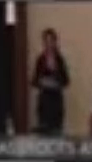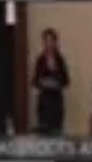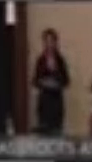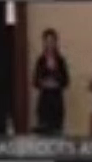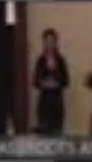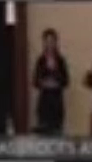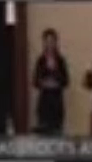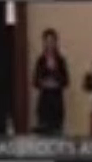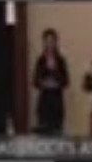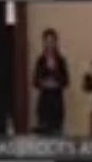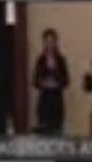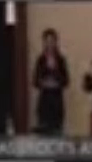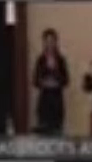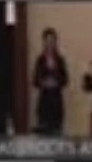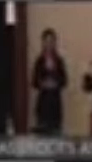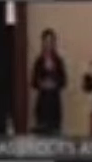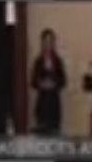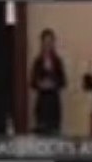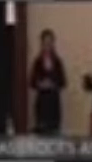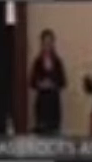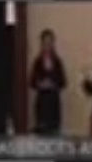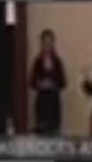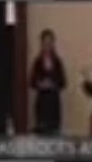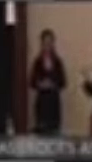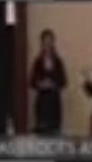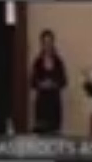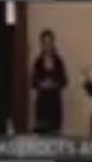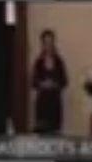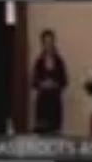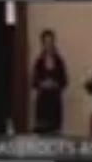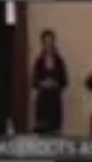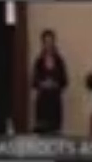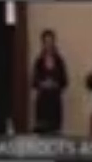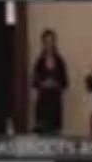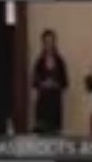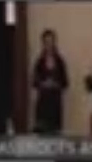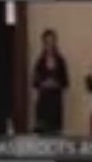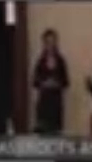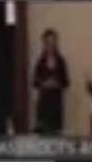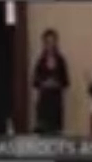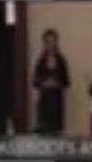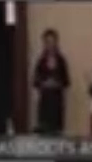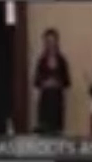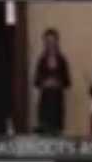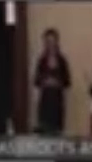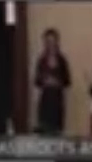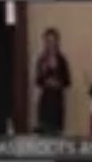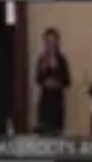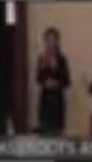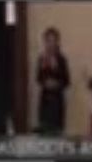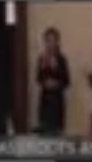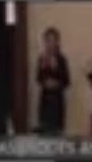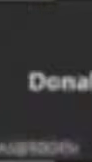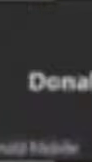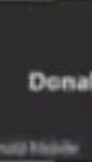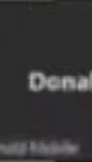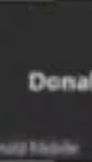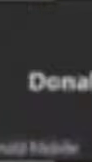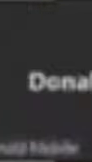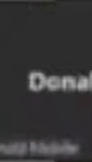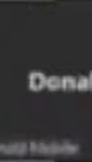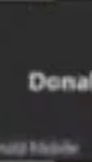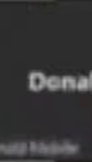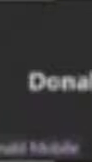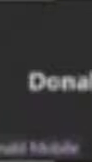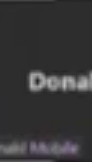vasodilatation, which gives them the head fullness, brain fog, tinnitus or ringing in the ears,